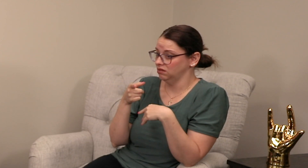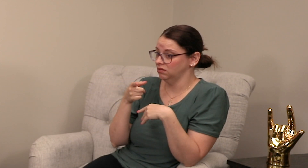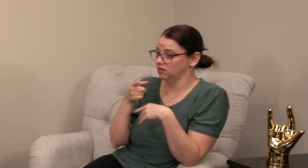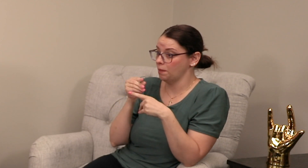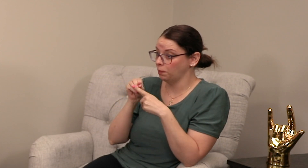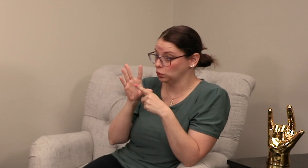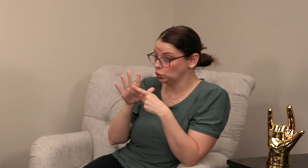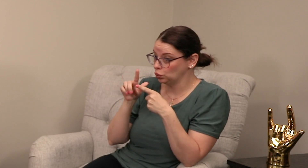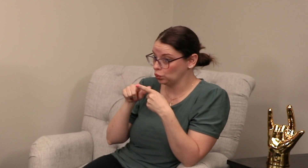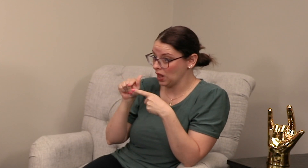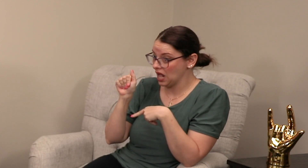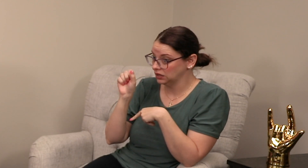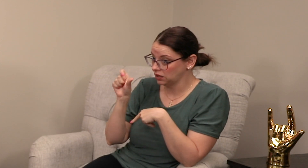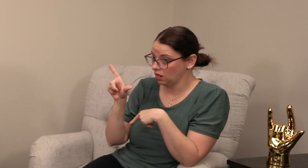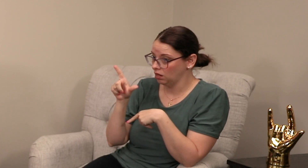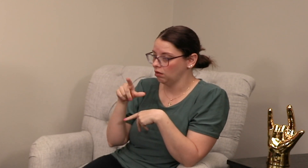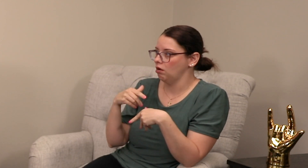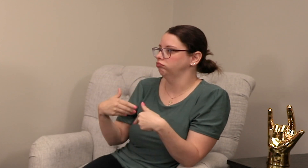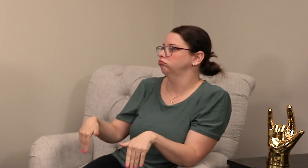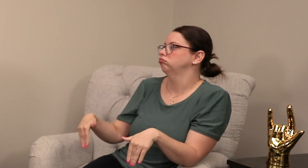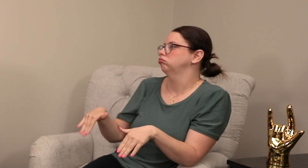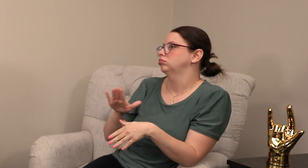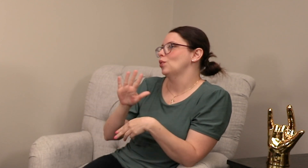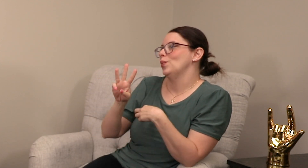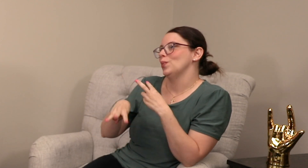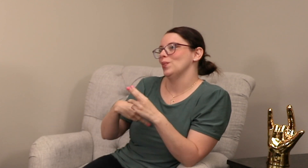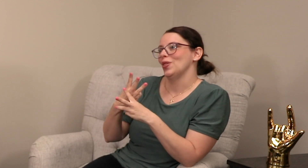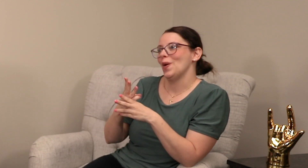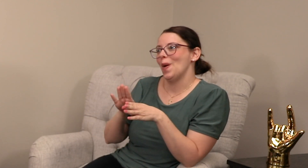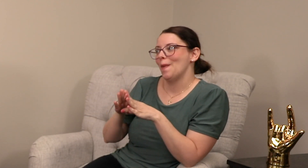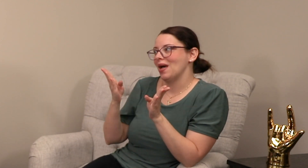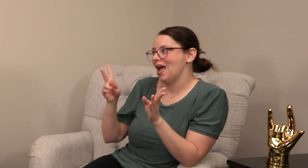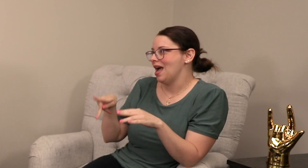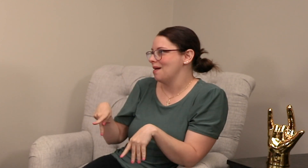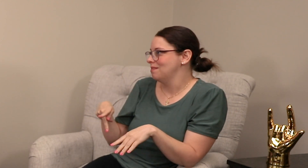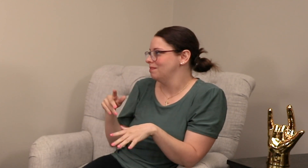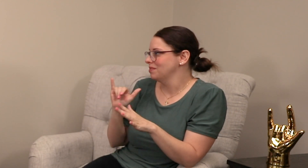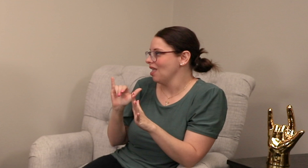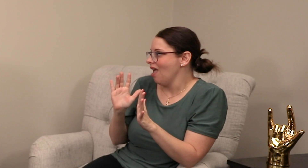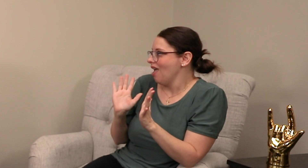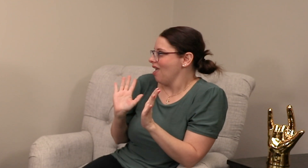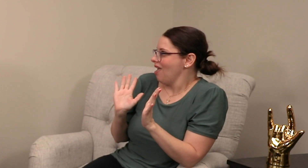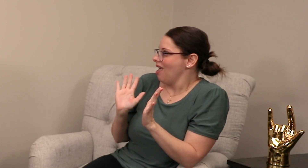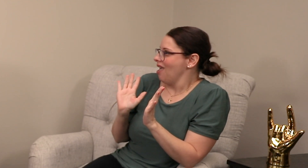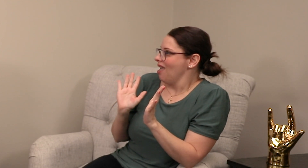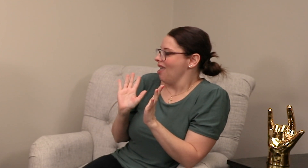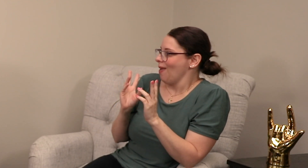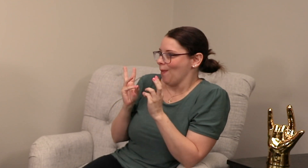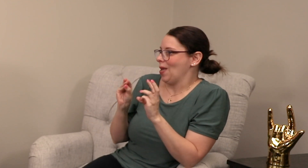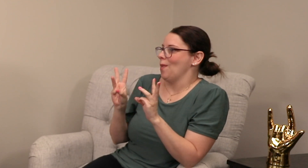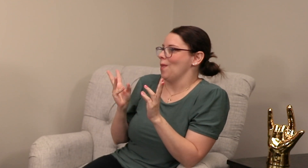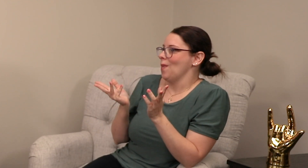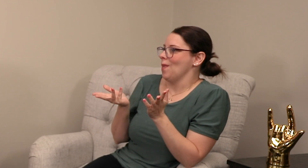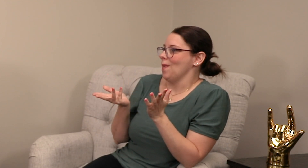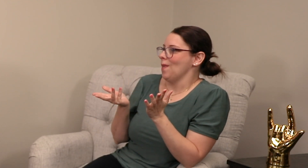disabilities who are exposed to ASL, and oh, wow, the world is just open to them. And it's just